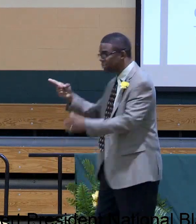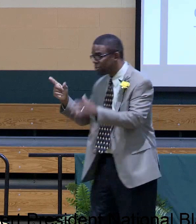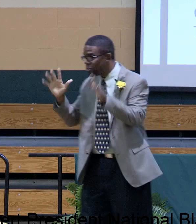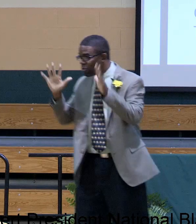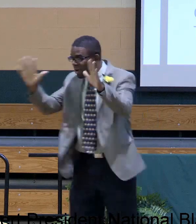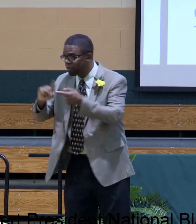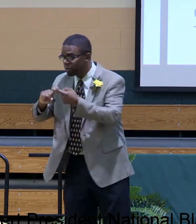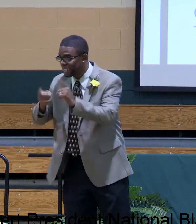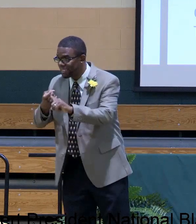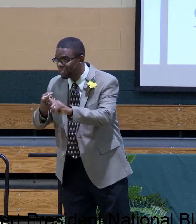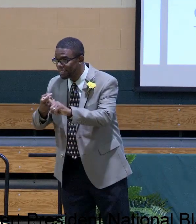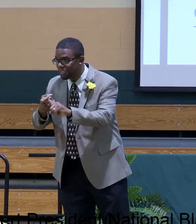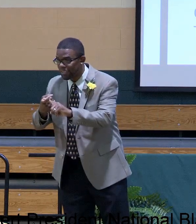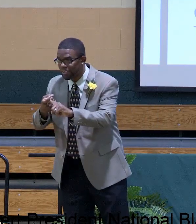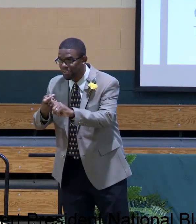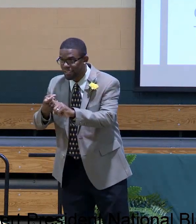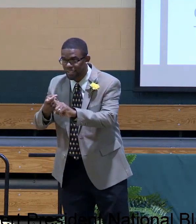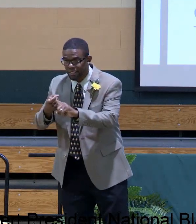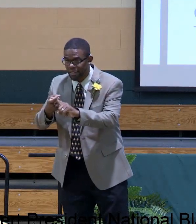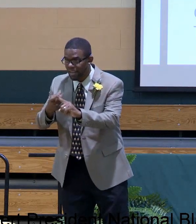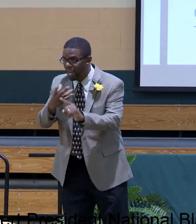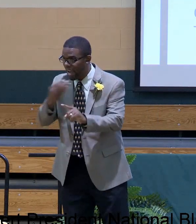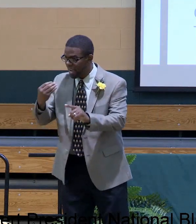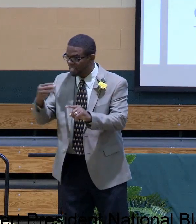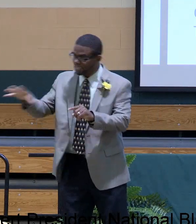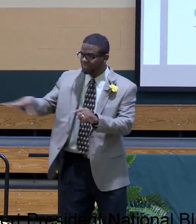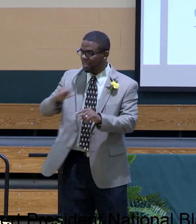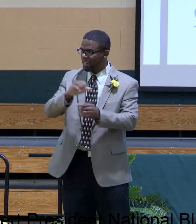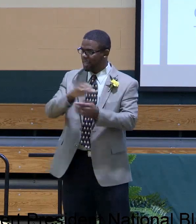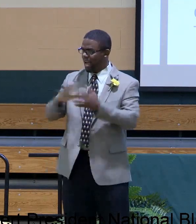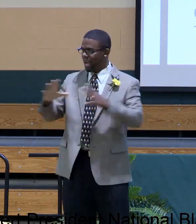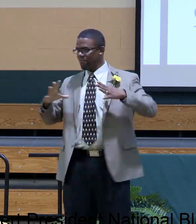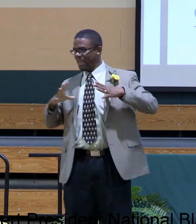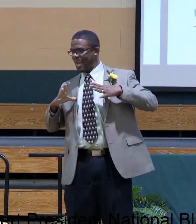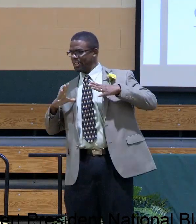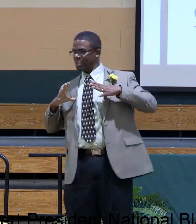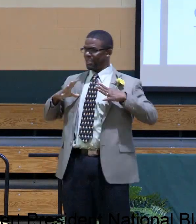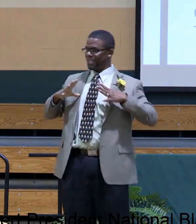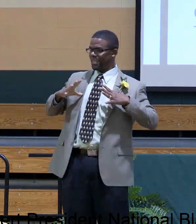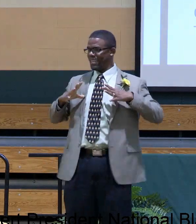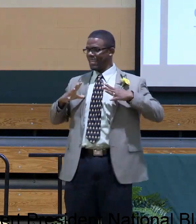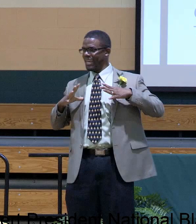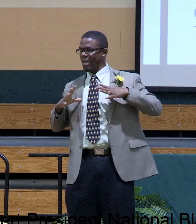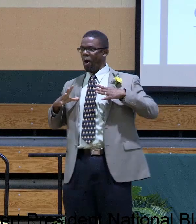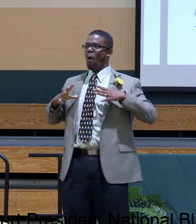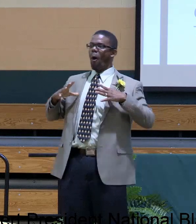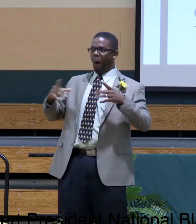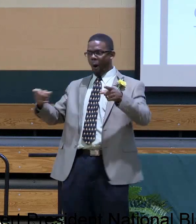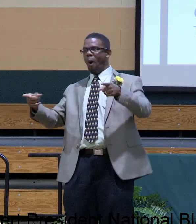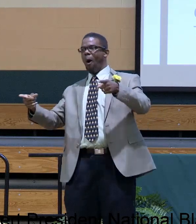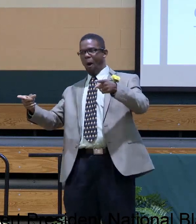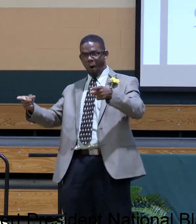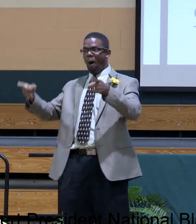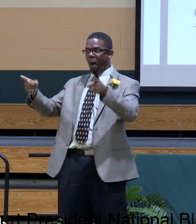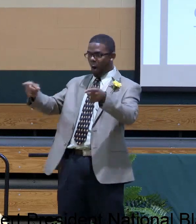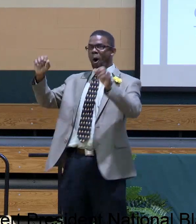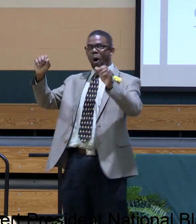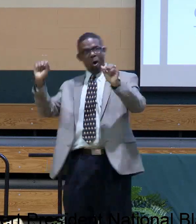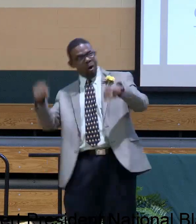things. You have great friends, right? You want great friends. You want to be able to take nice vacations for yourself.